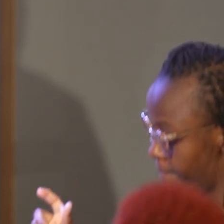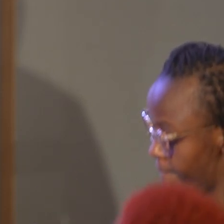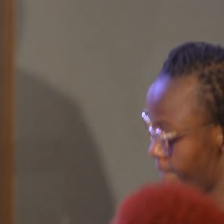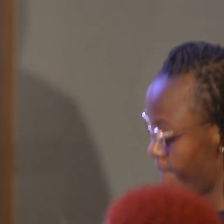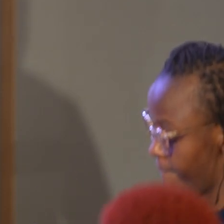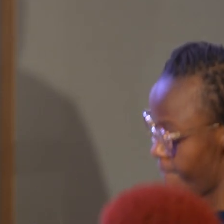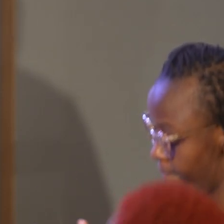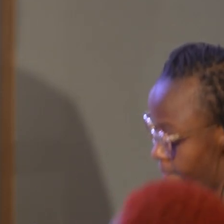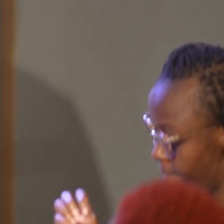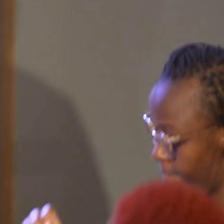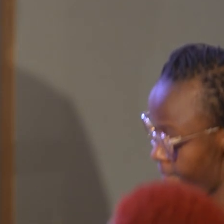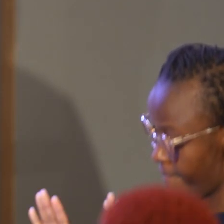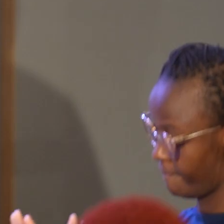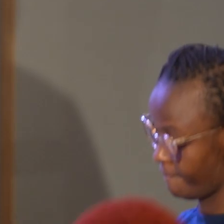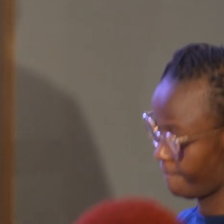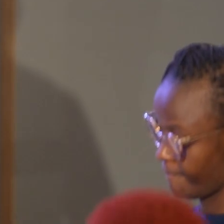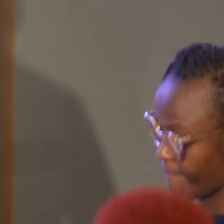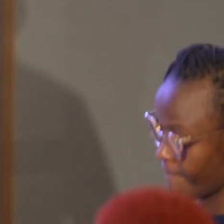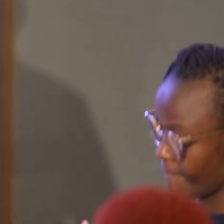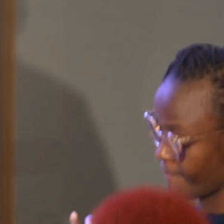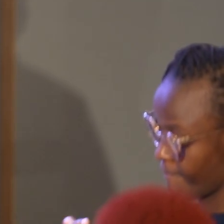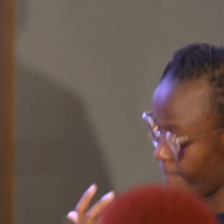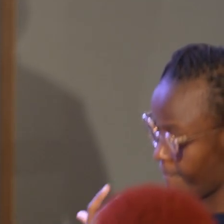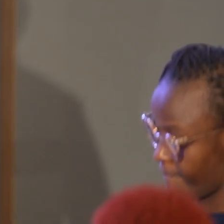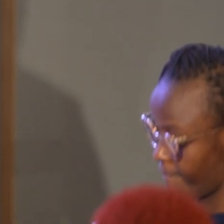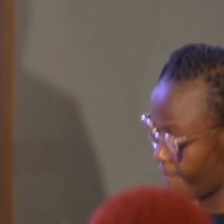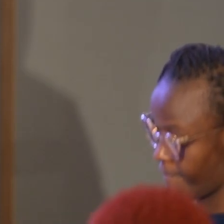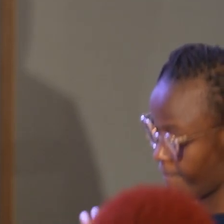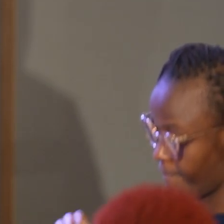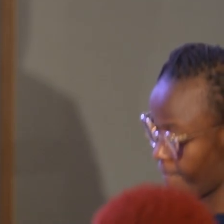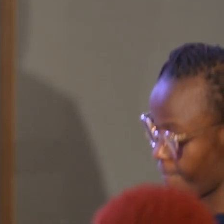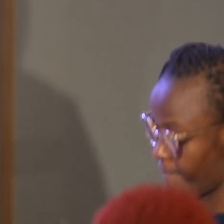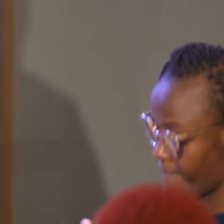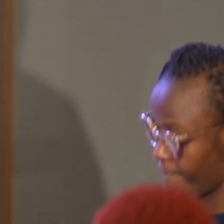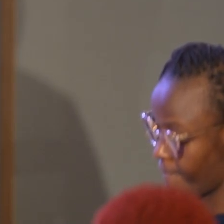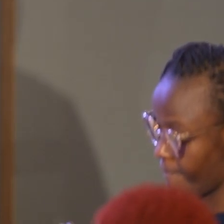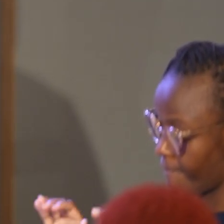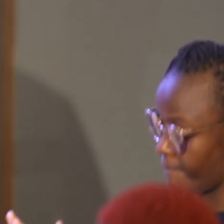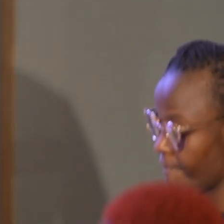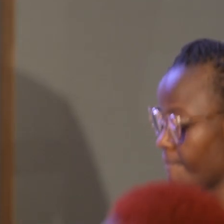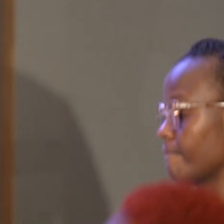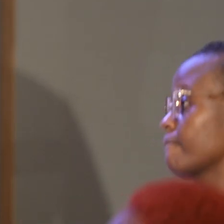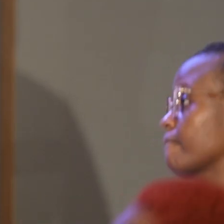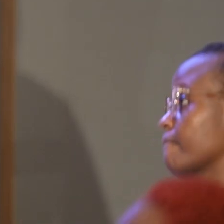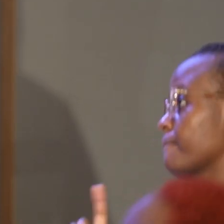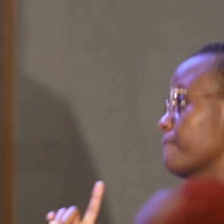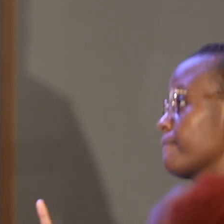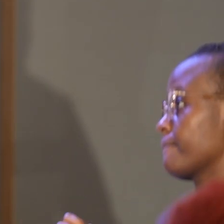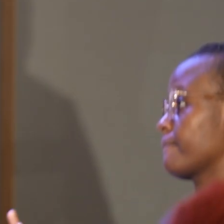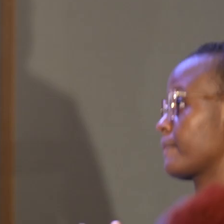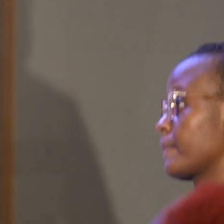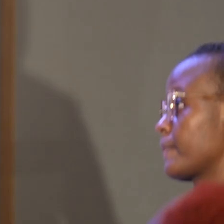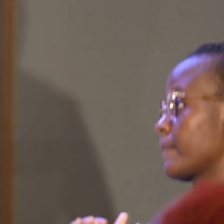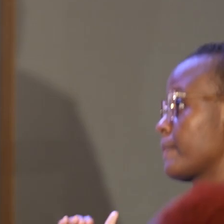a critical component, or perhaps even left out a critical or one of the categories